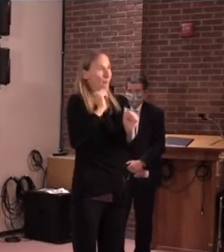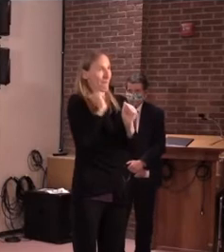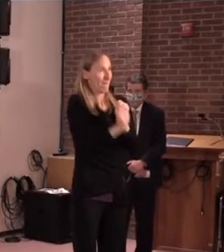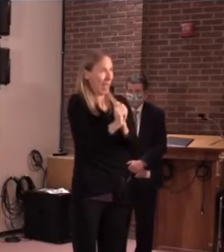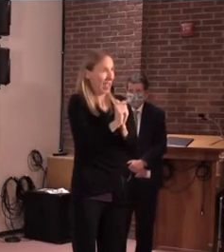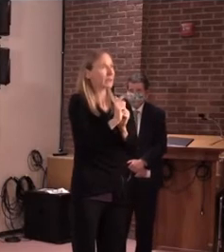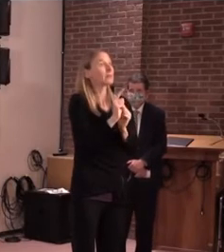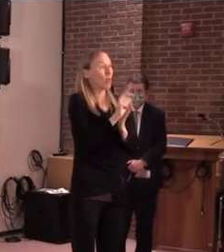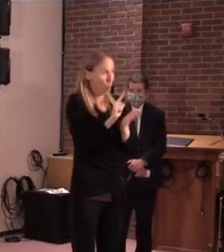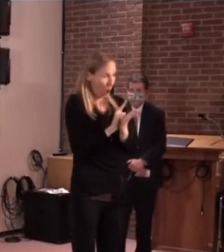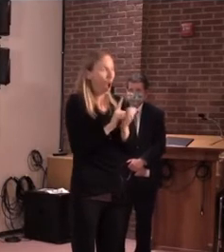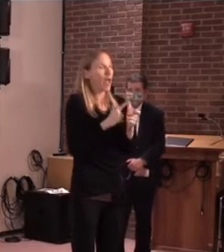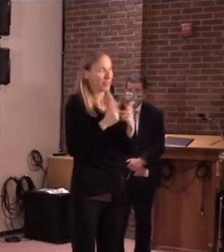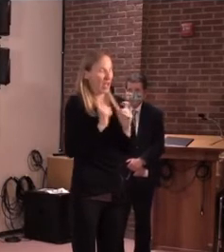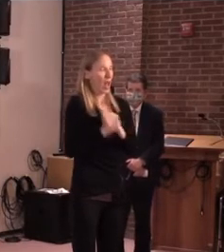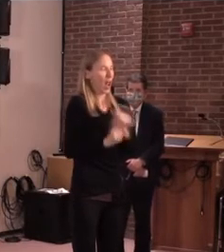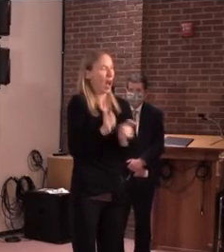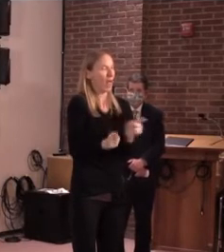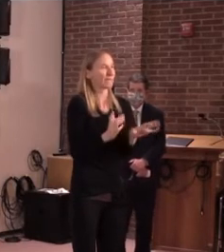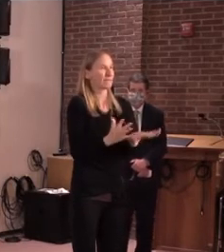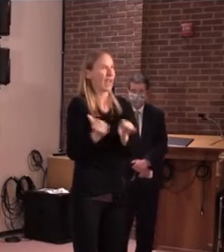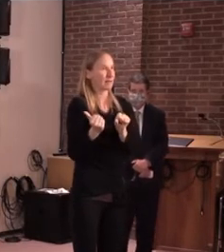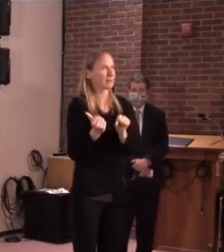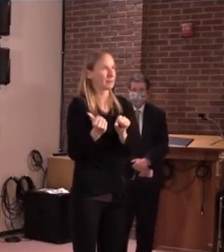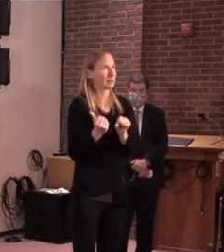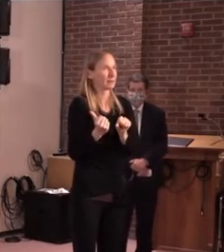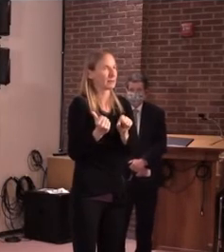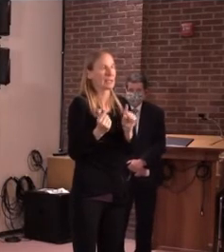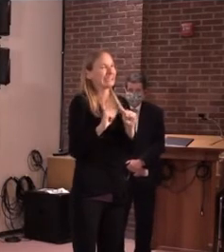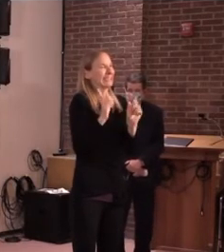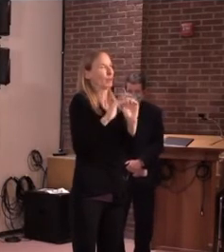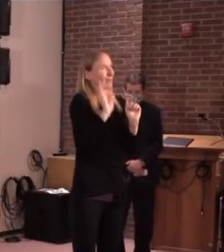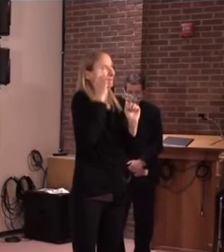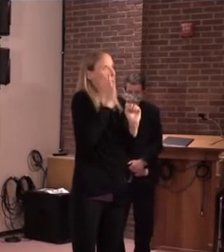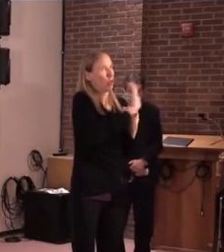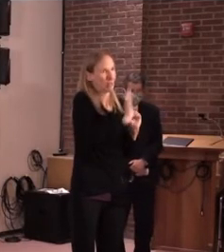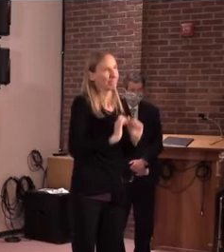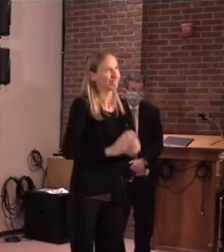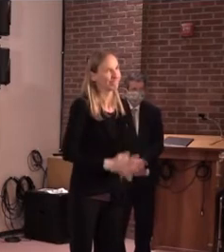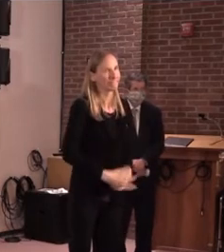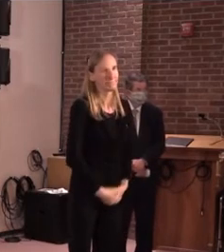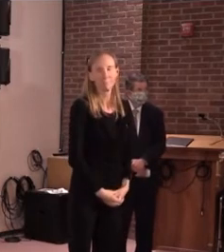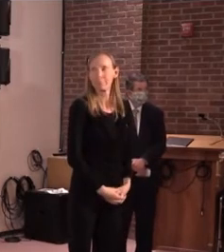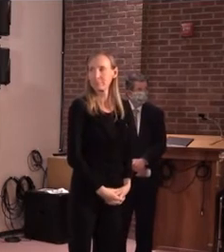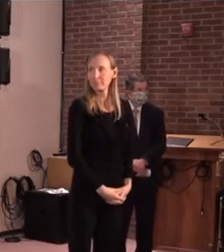quicker than has been the case with the federal package.